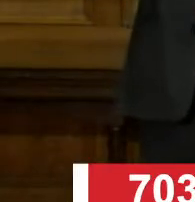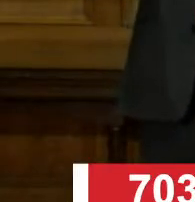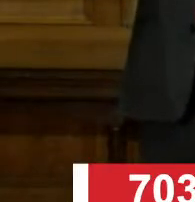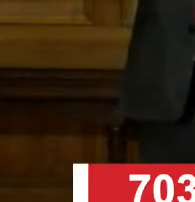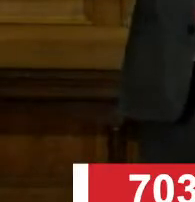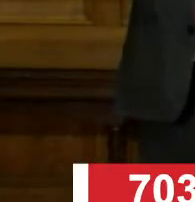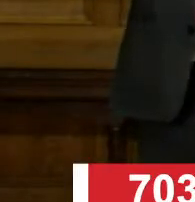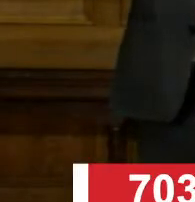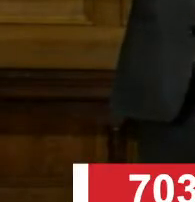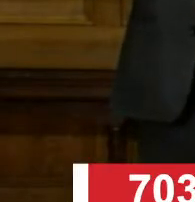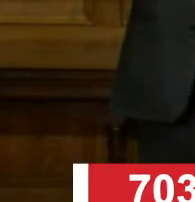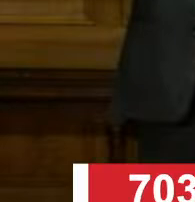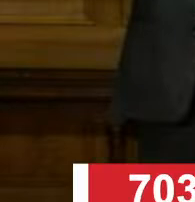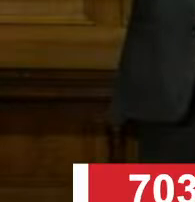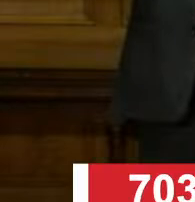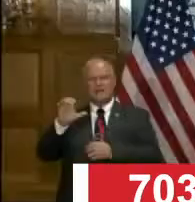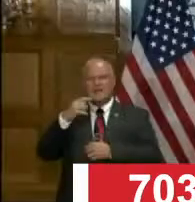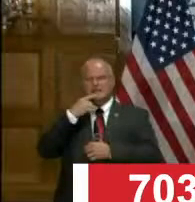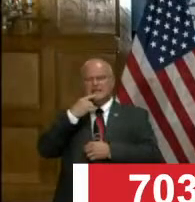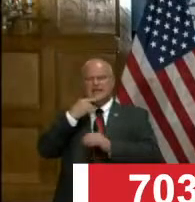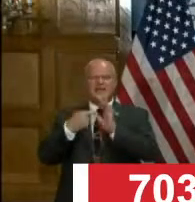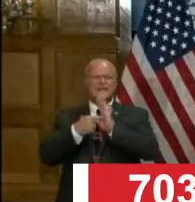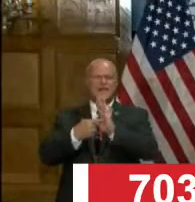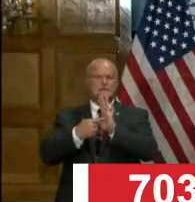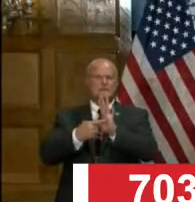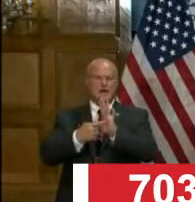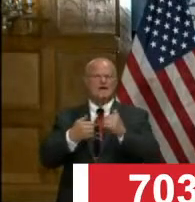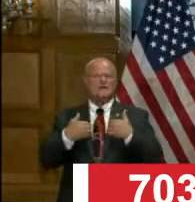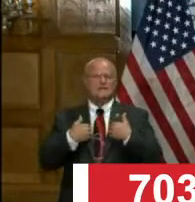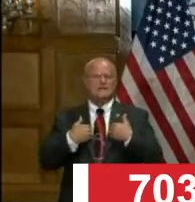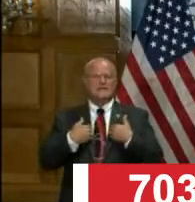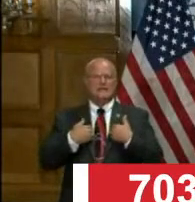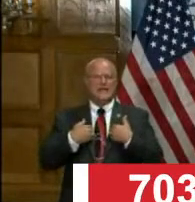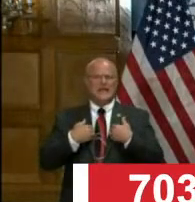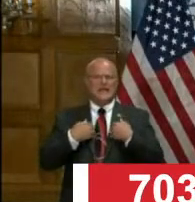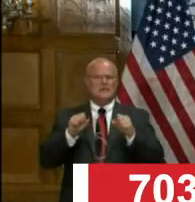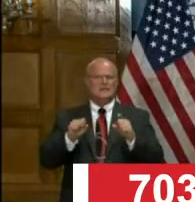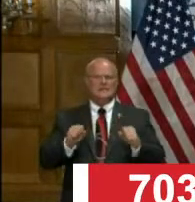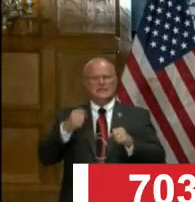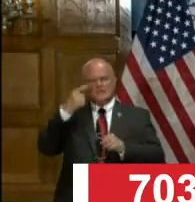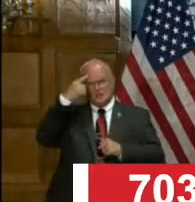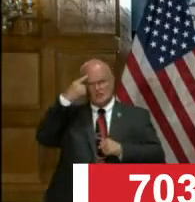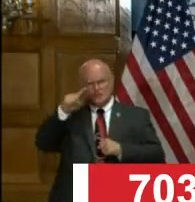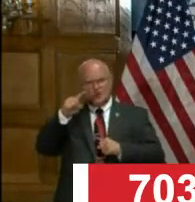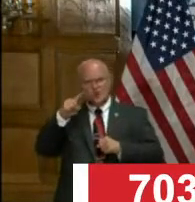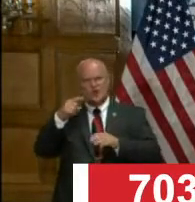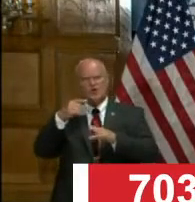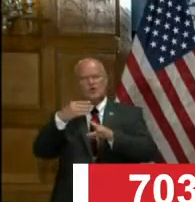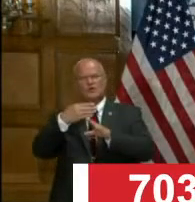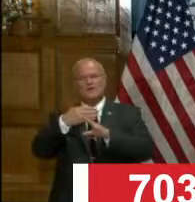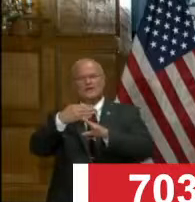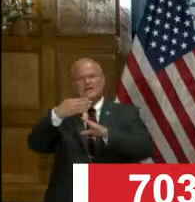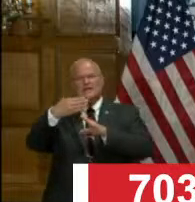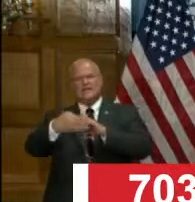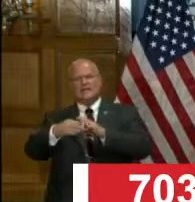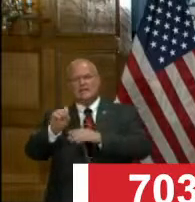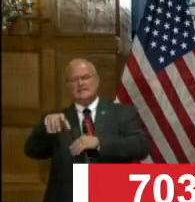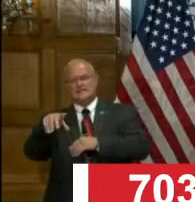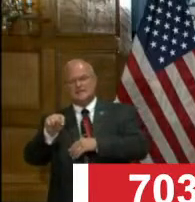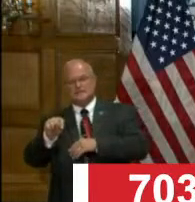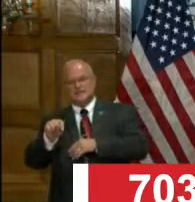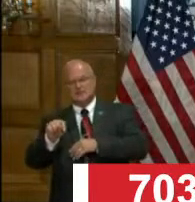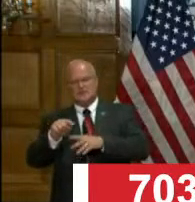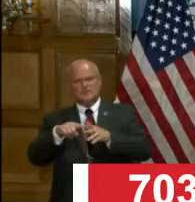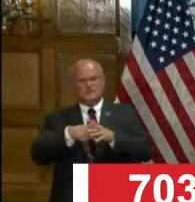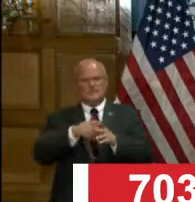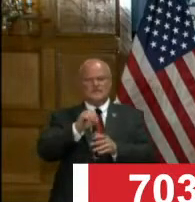at Big Mac said their modeling had potential for end of September into October at 50